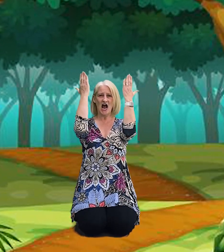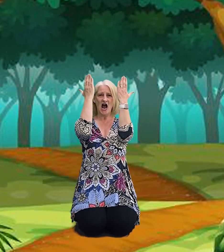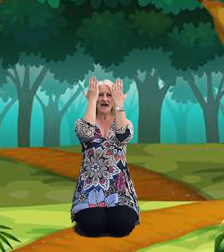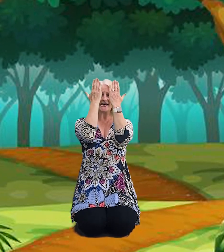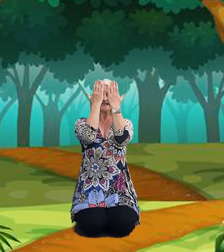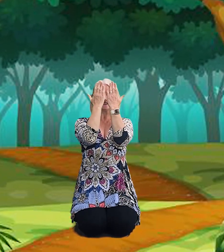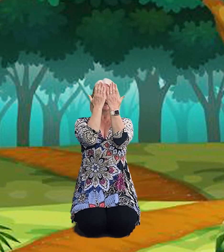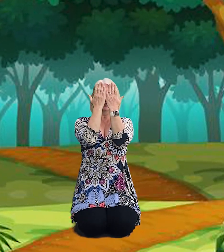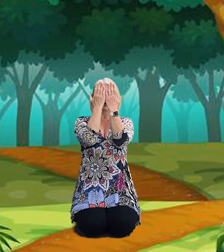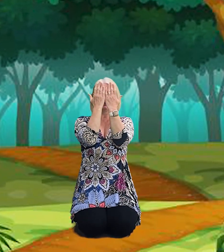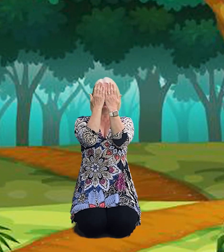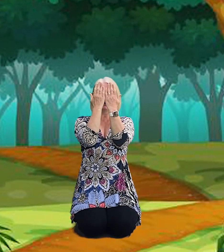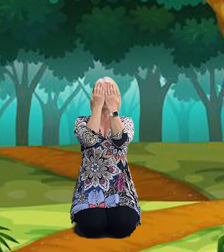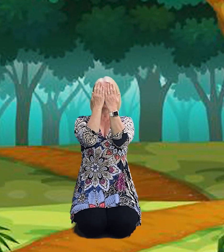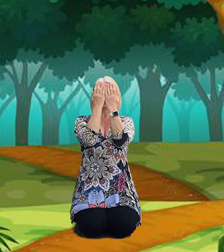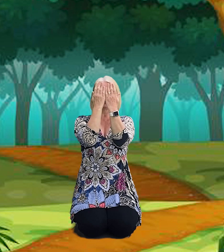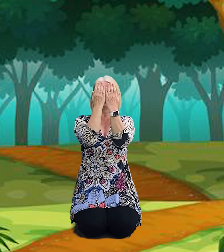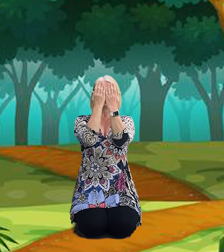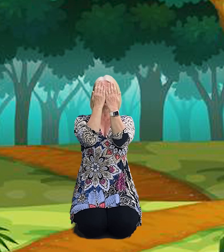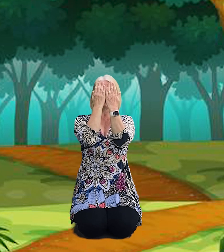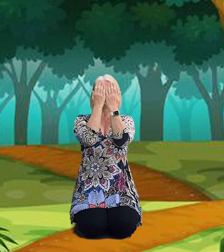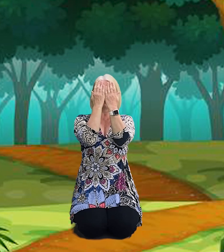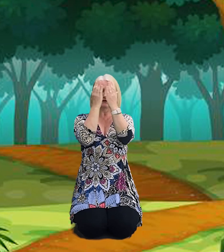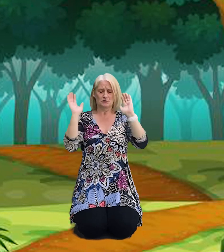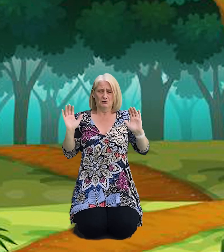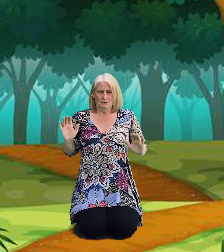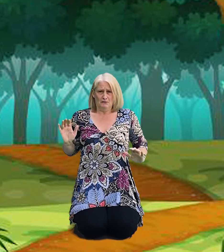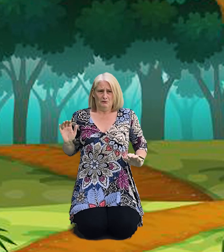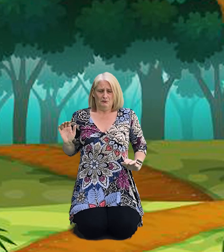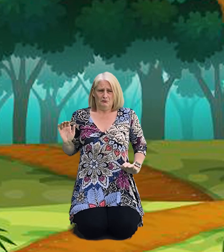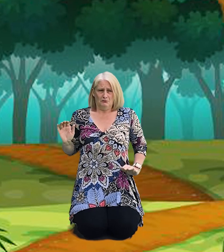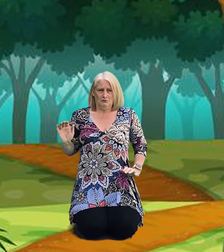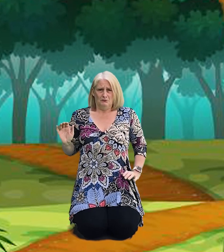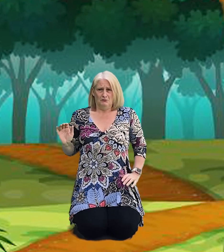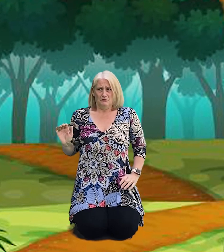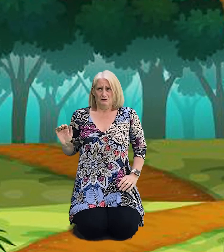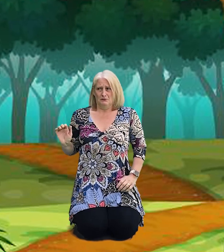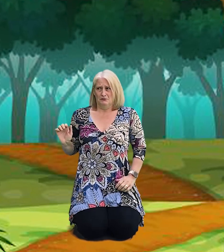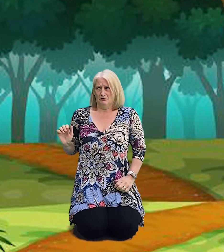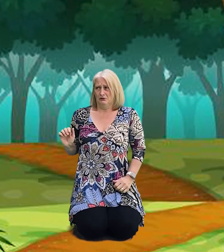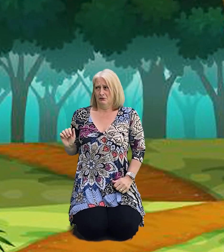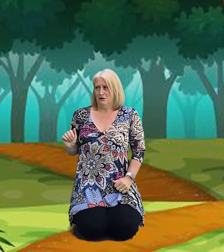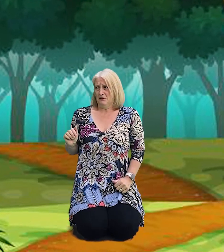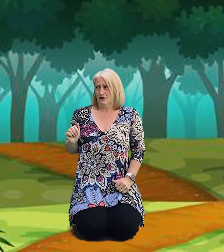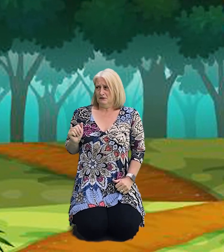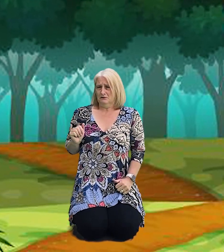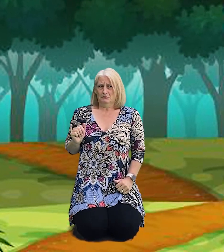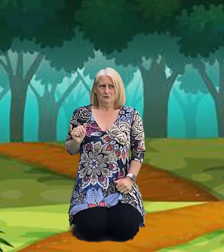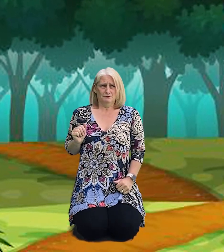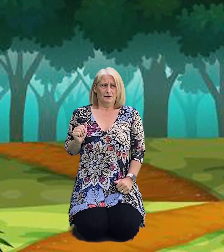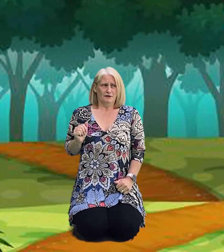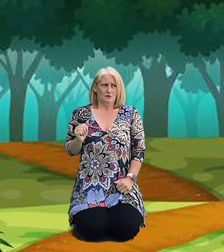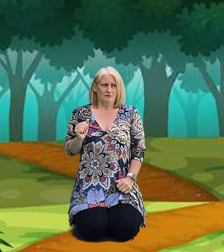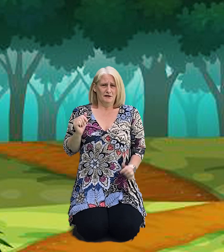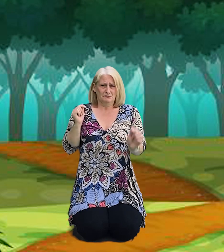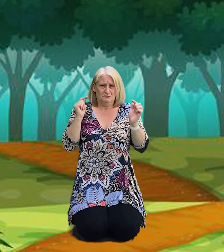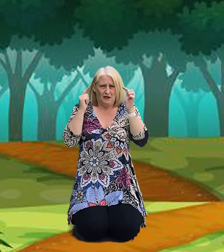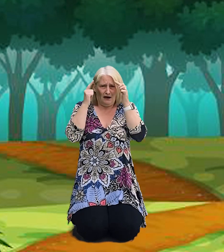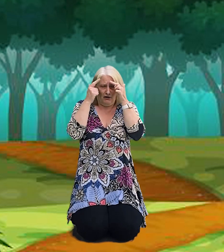hide. One, two, three, face. Oh, very worried. Our